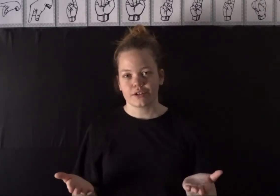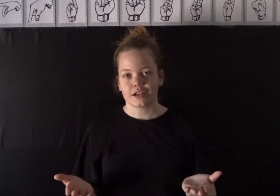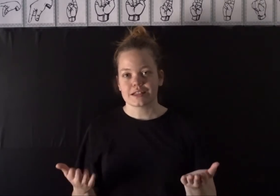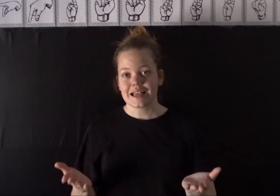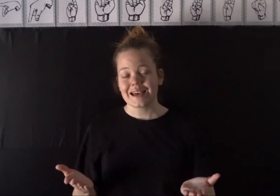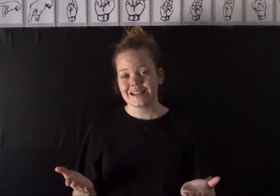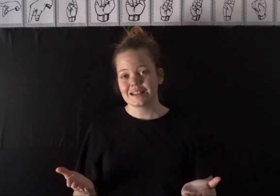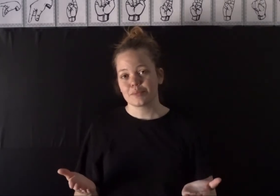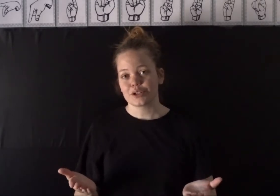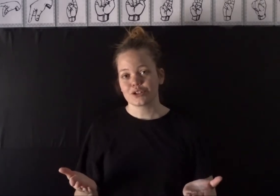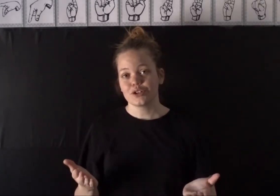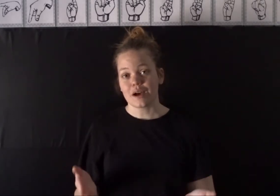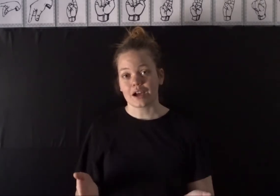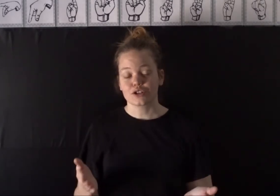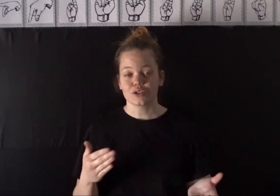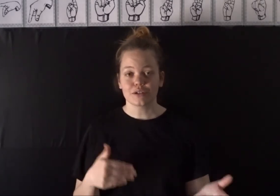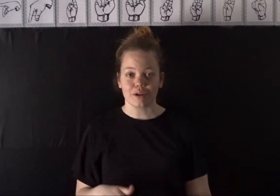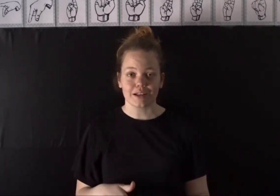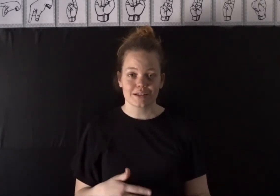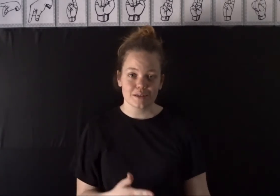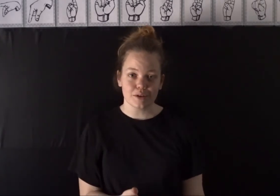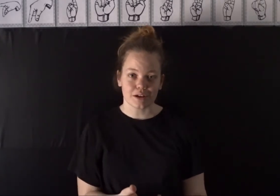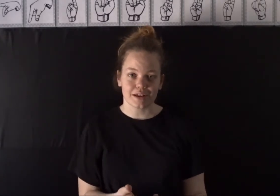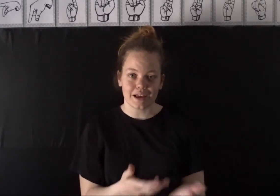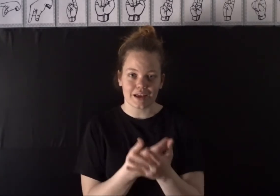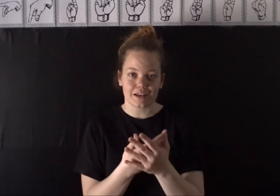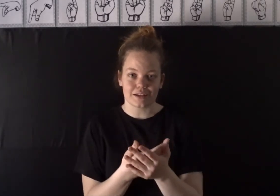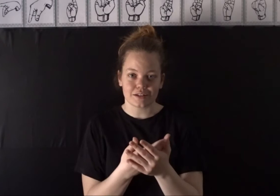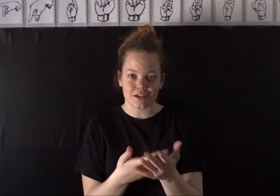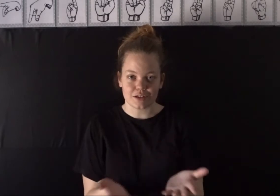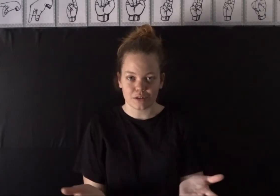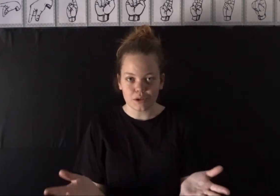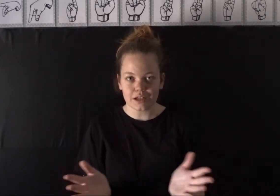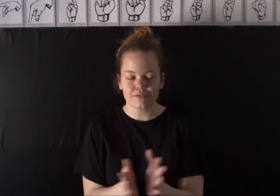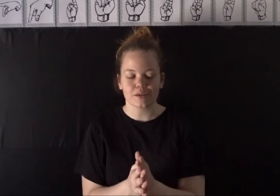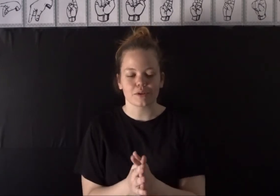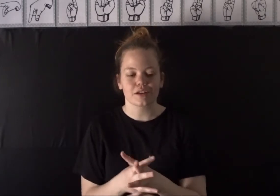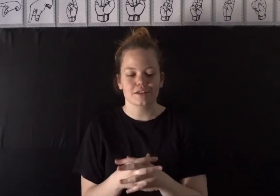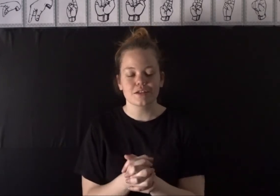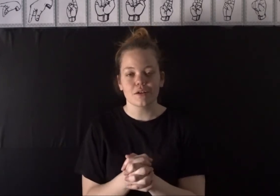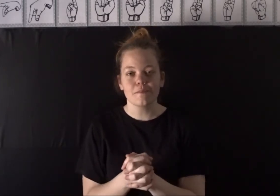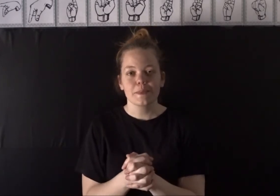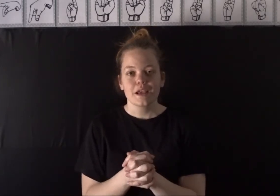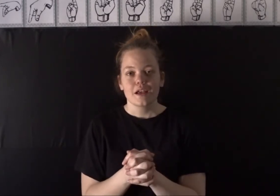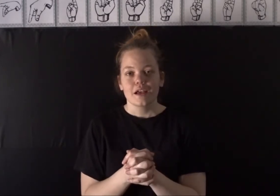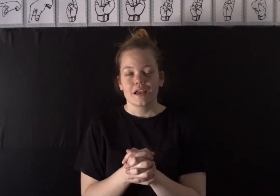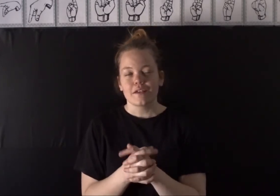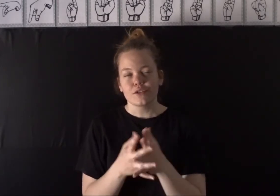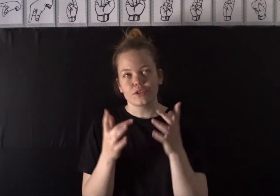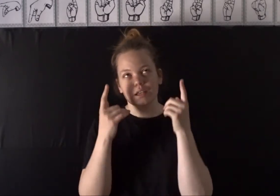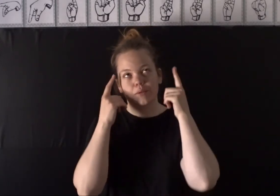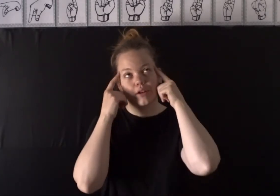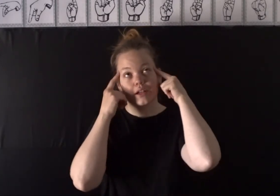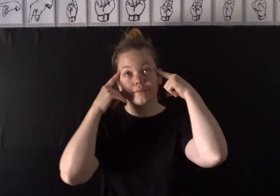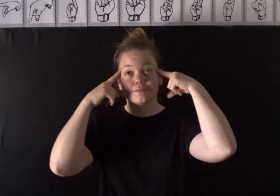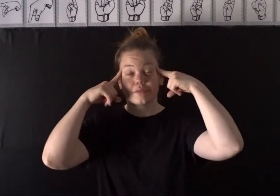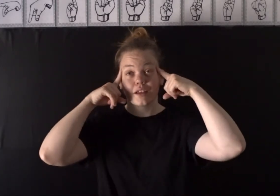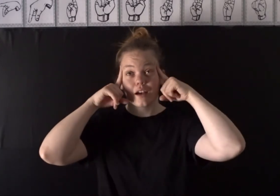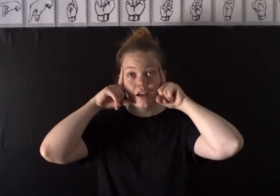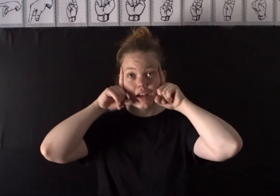is, that is the person who actually writes the book and does all the wording for the book. So, if you think about it, I'm